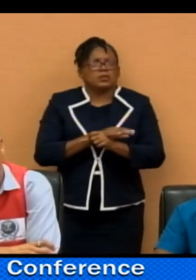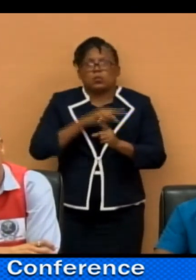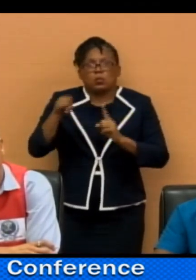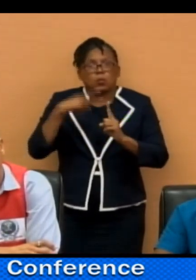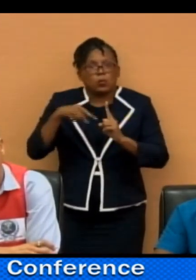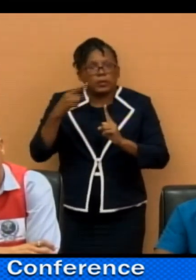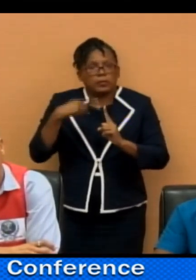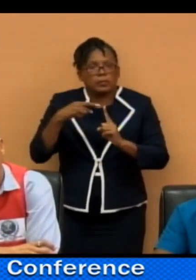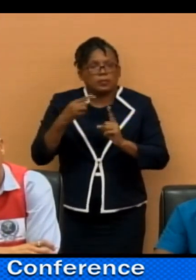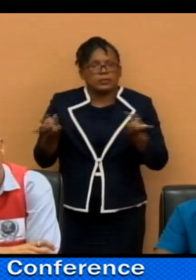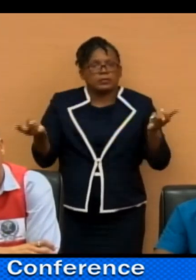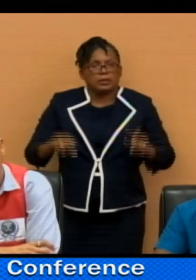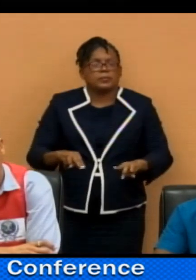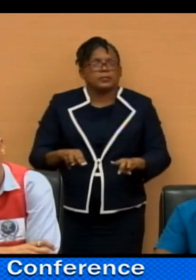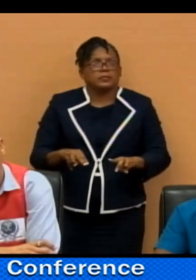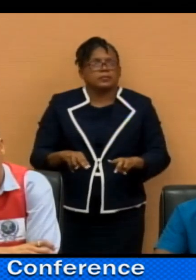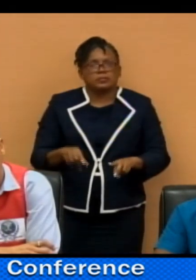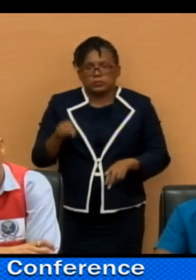answer my question?